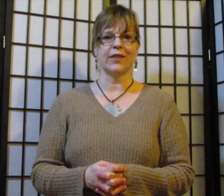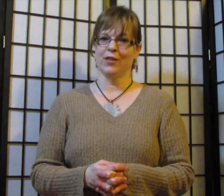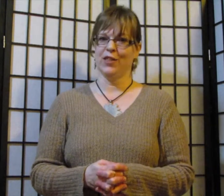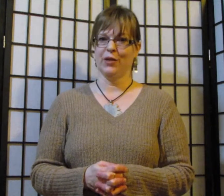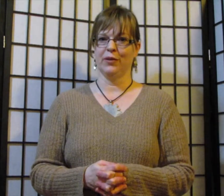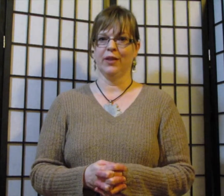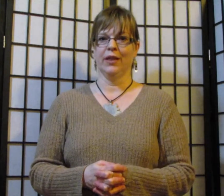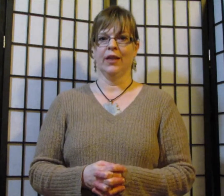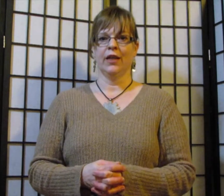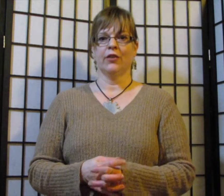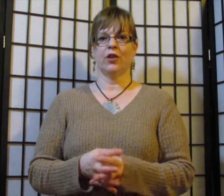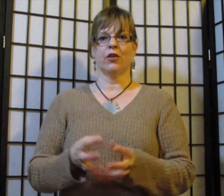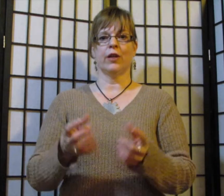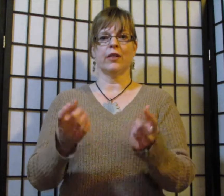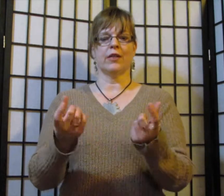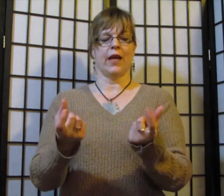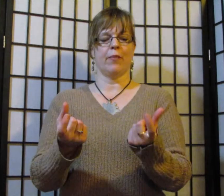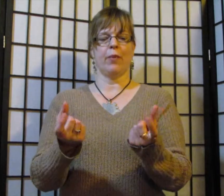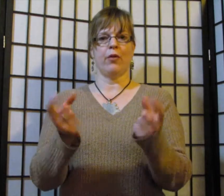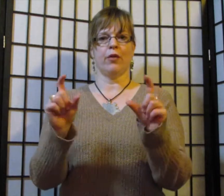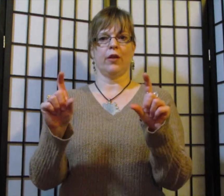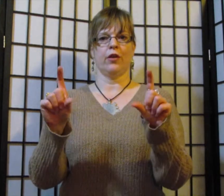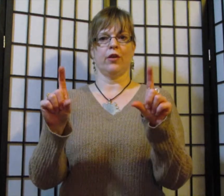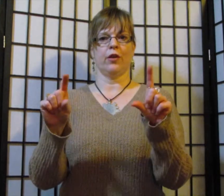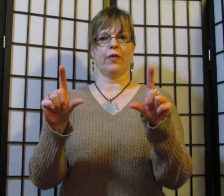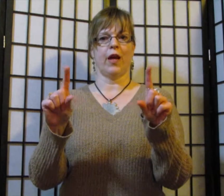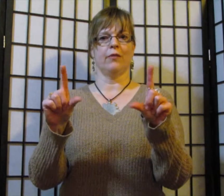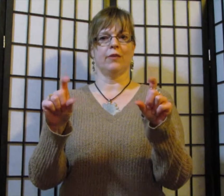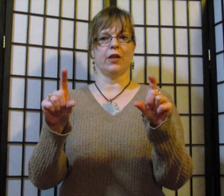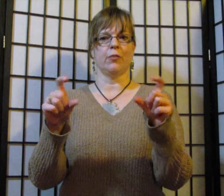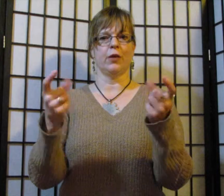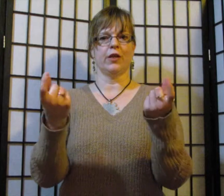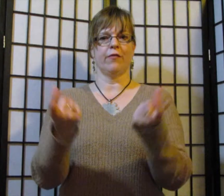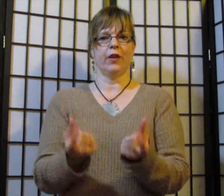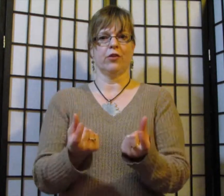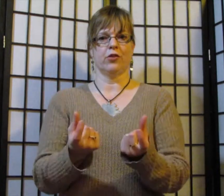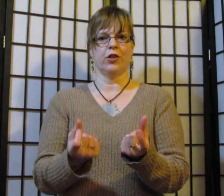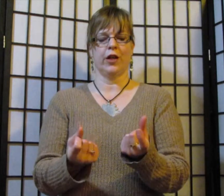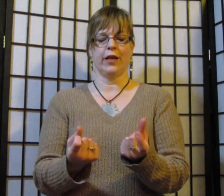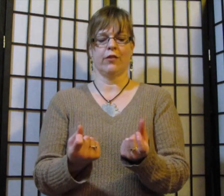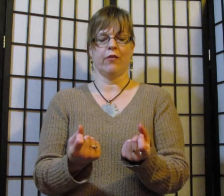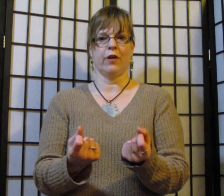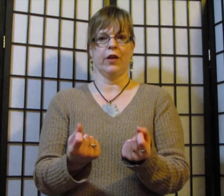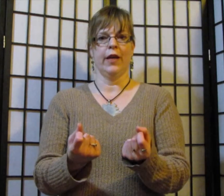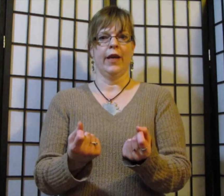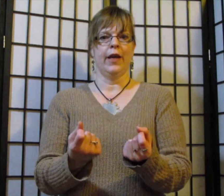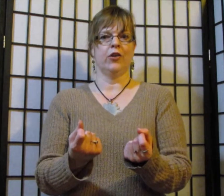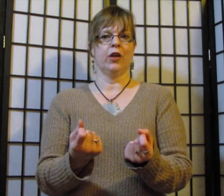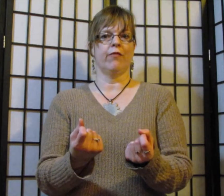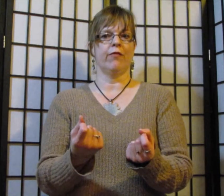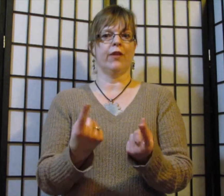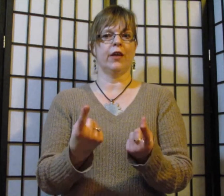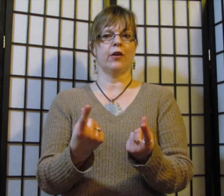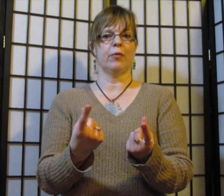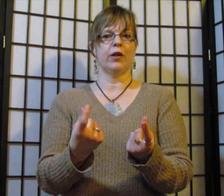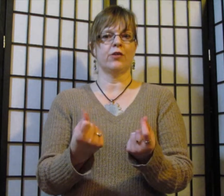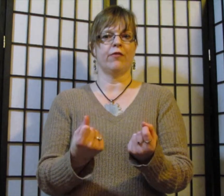to do. So you're going to take both your thumbs and your pointer fingers, turn your hands over, and you're going to flick your pointer